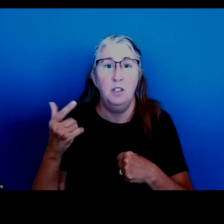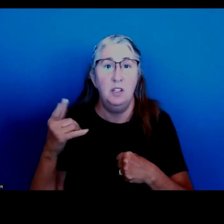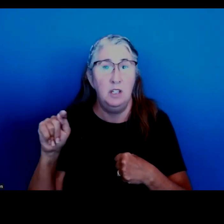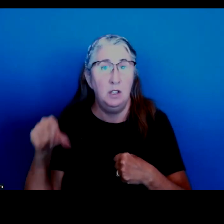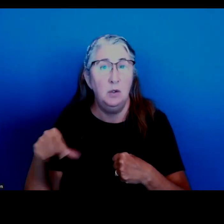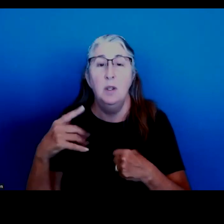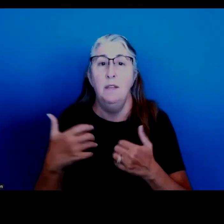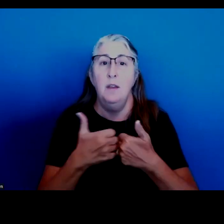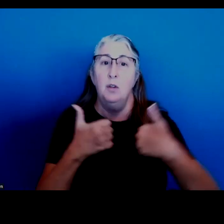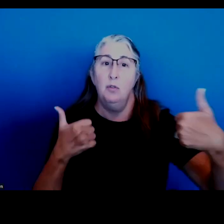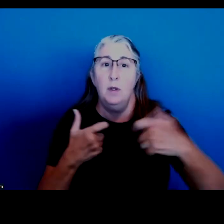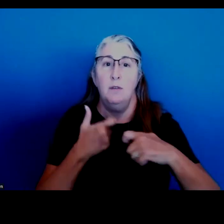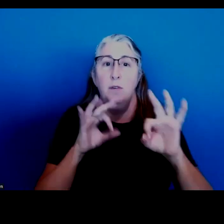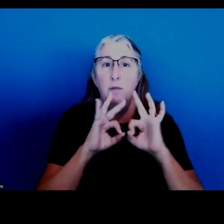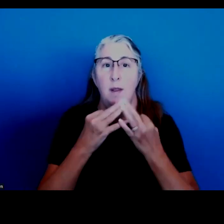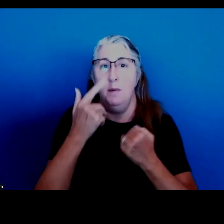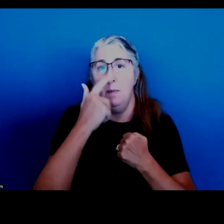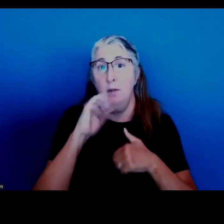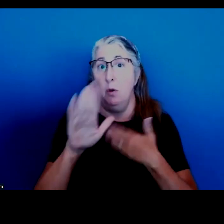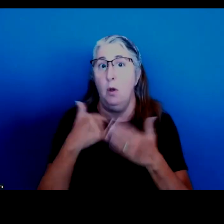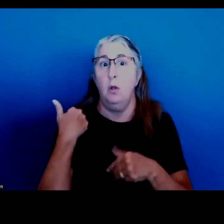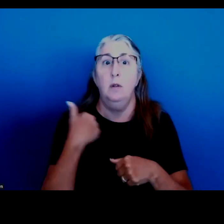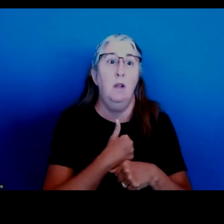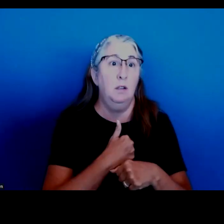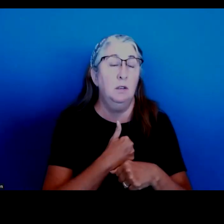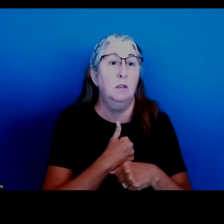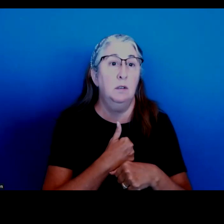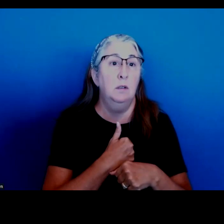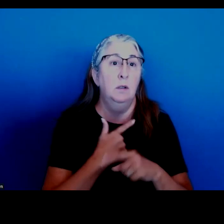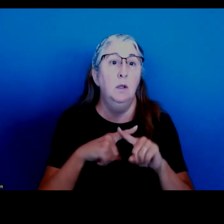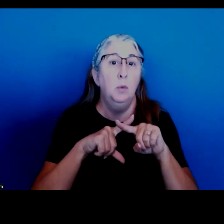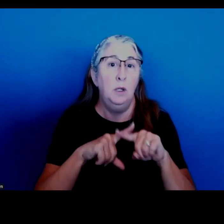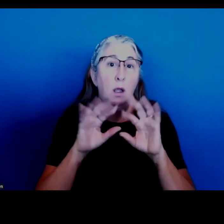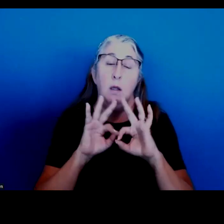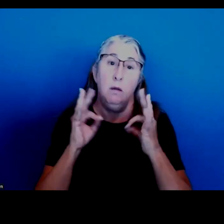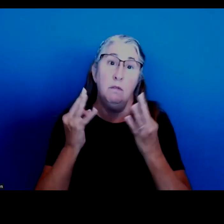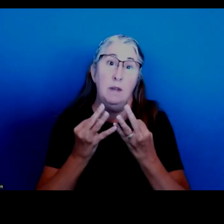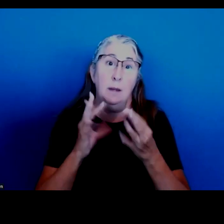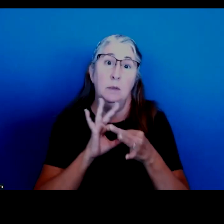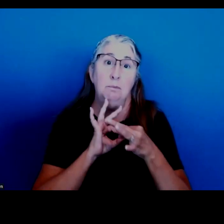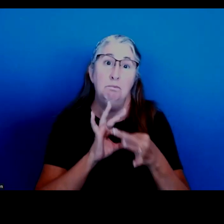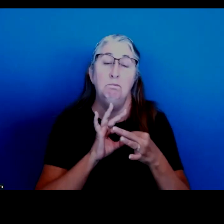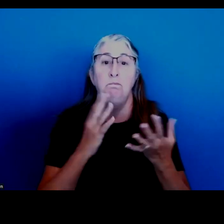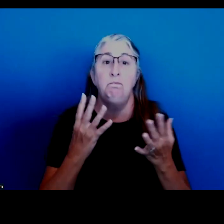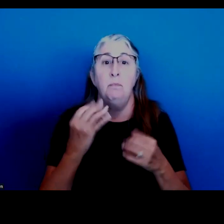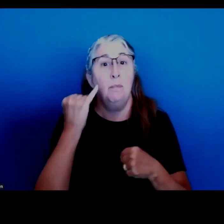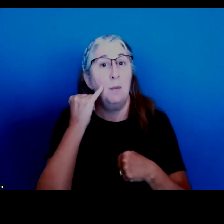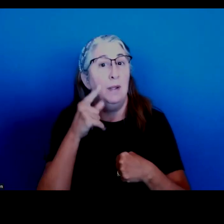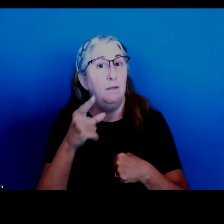their family, because all of us rely on family ties. But if you